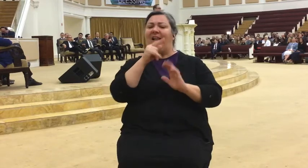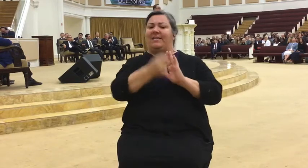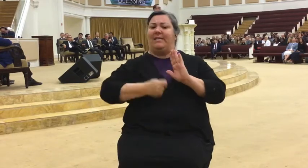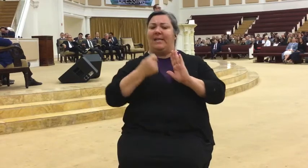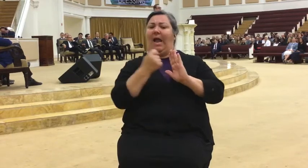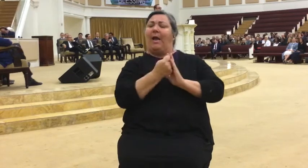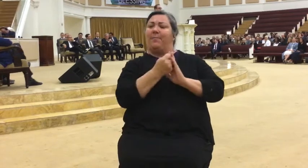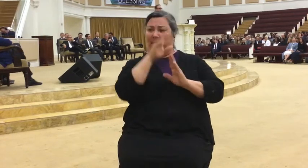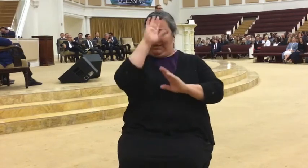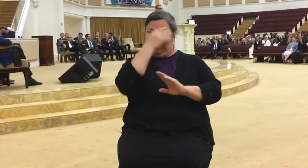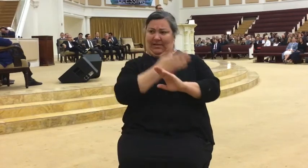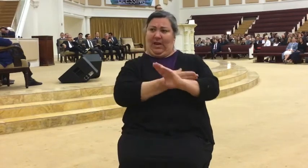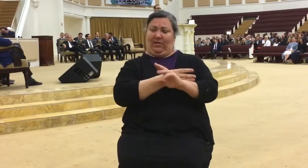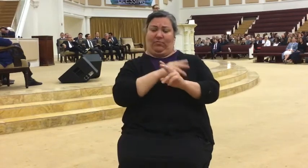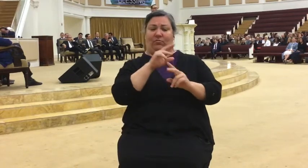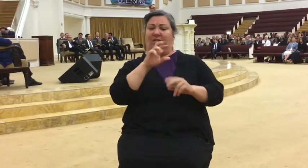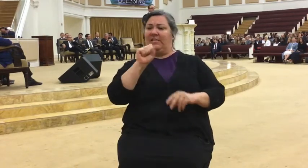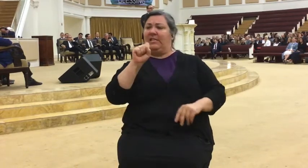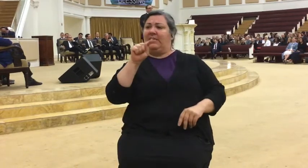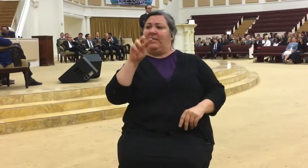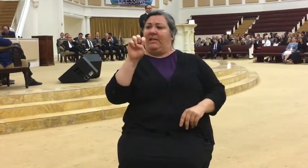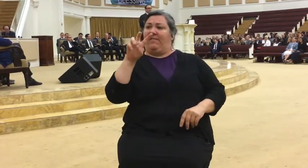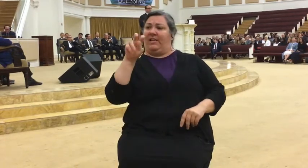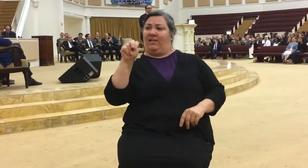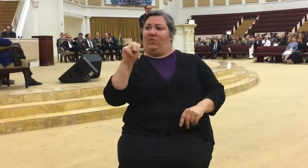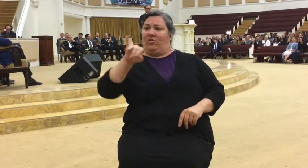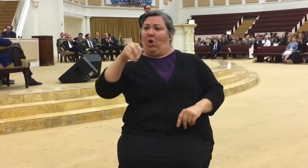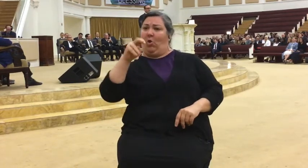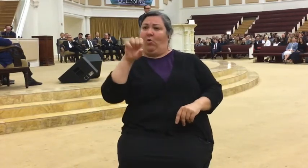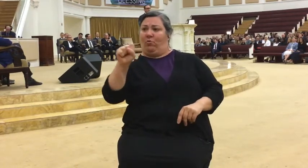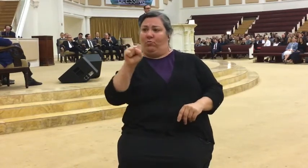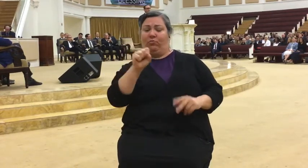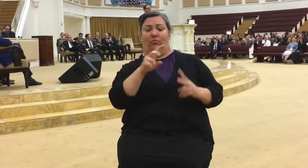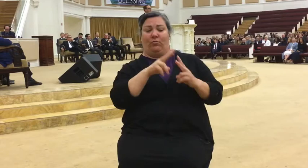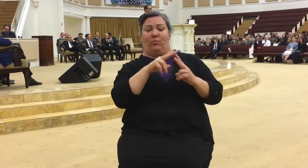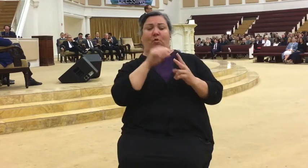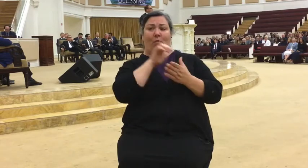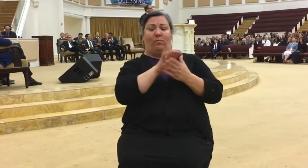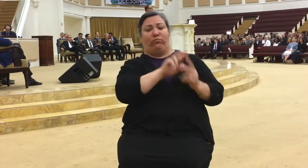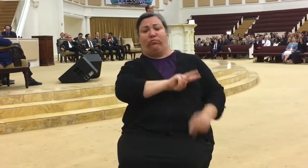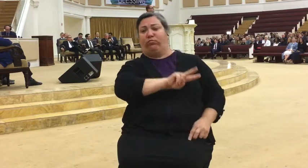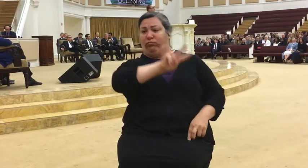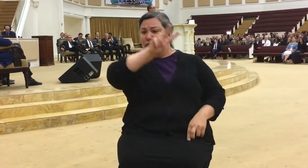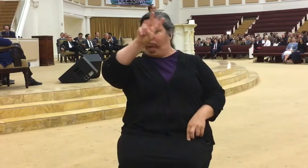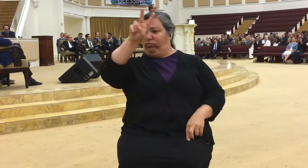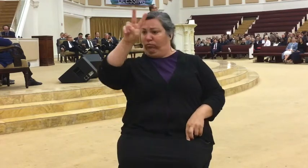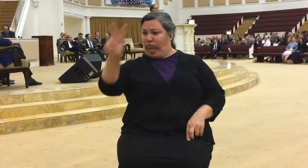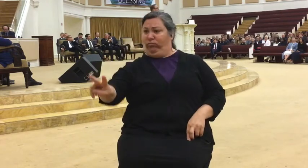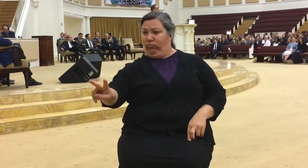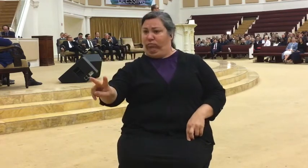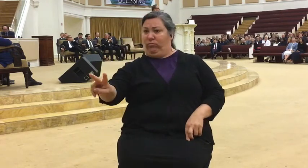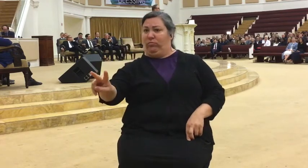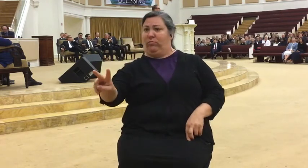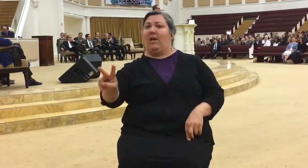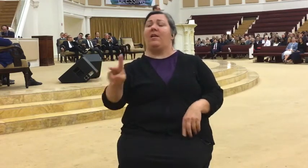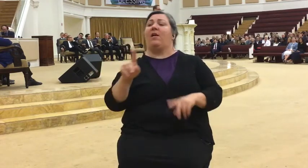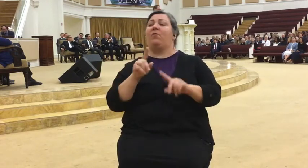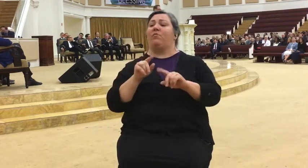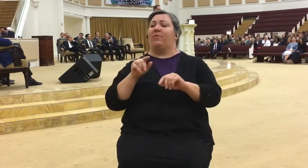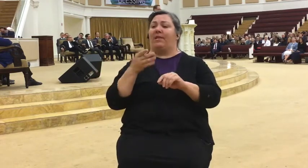young couple from this church. They had been serving a mission in Missoula, Montana, and had come home,